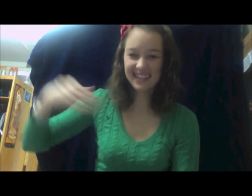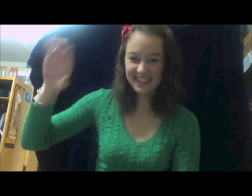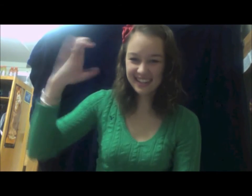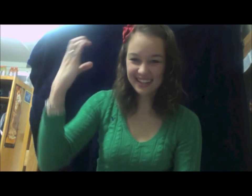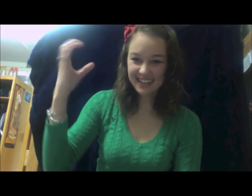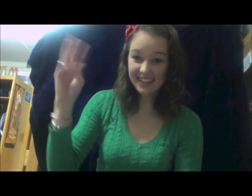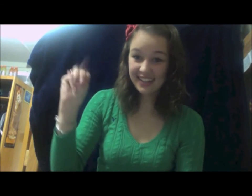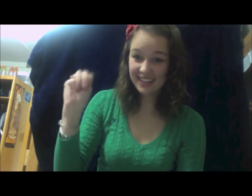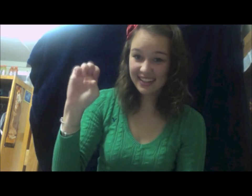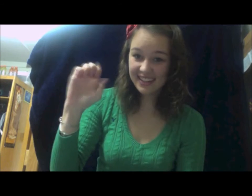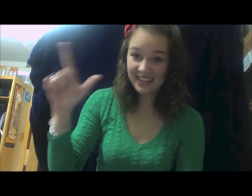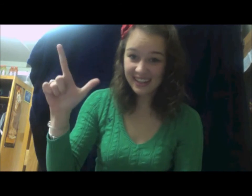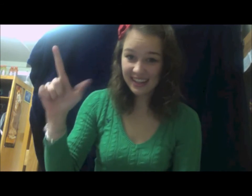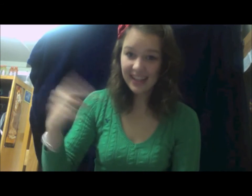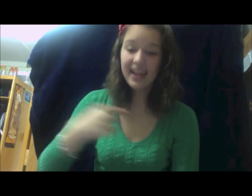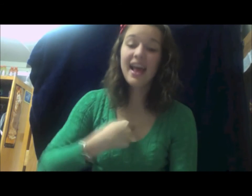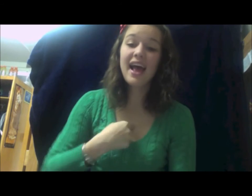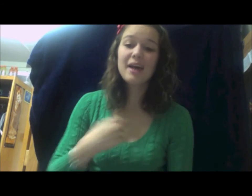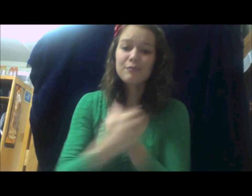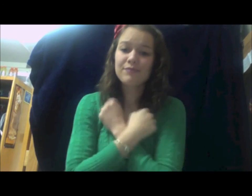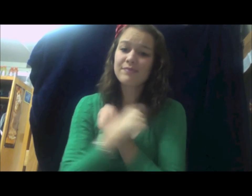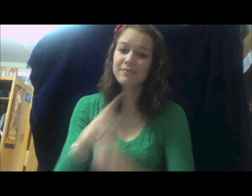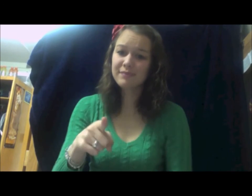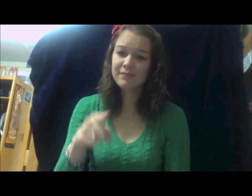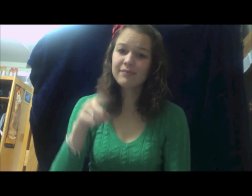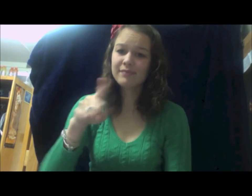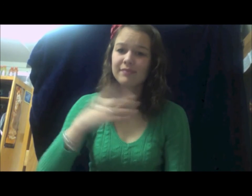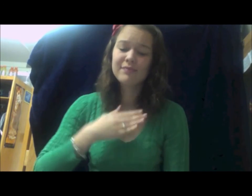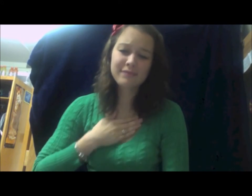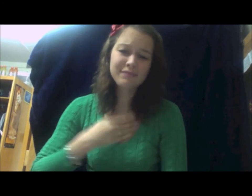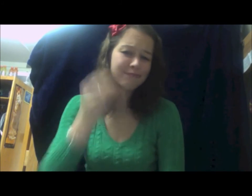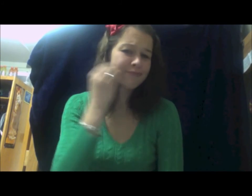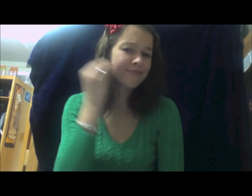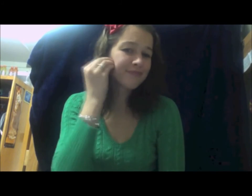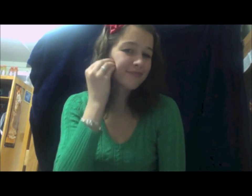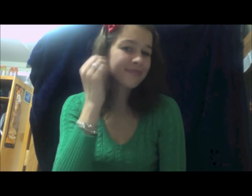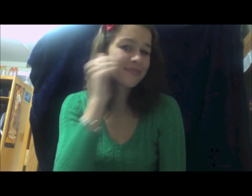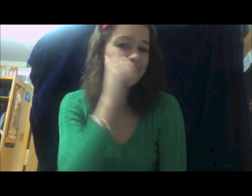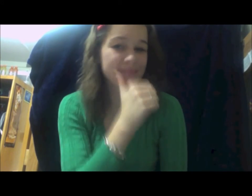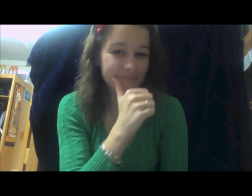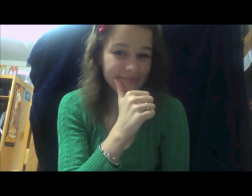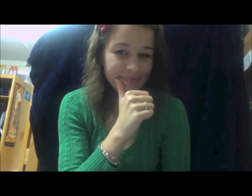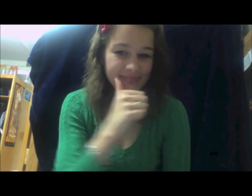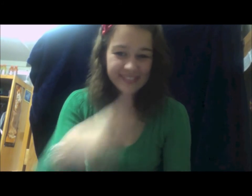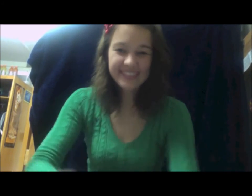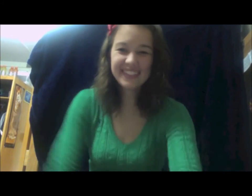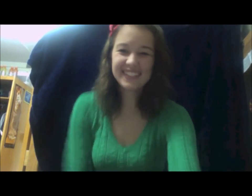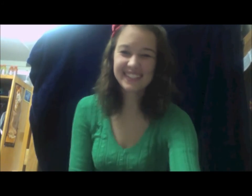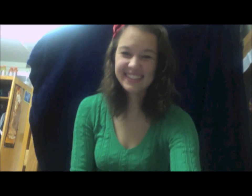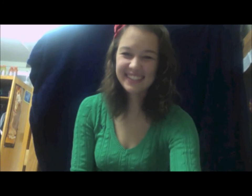Walking in a winter wonderland. Walking in a winter wonderland.